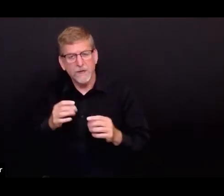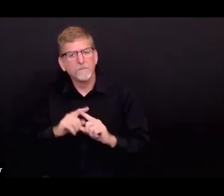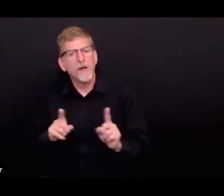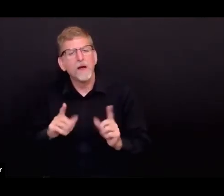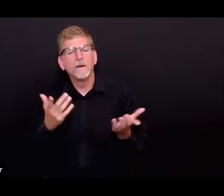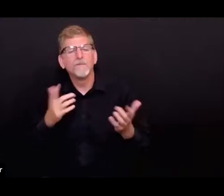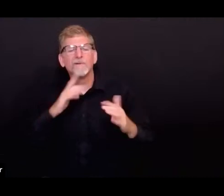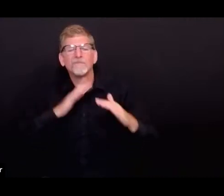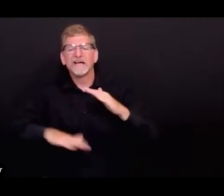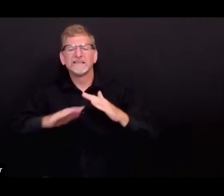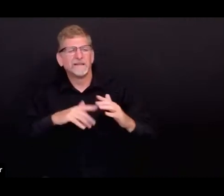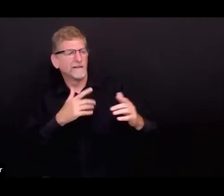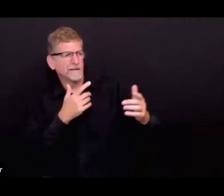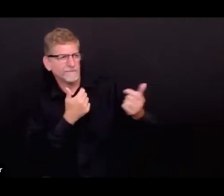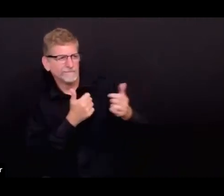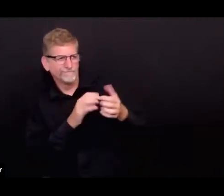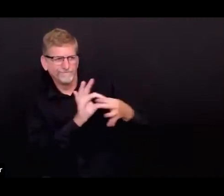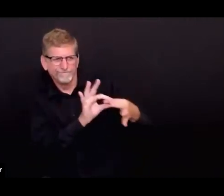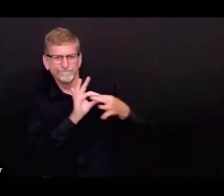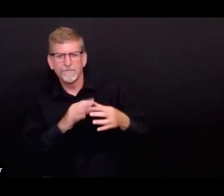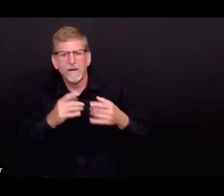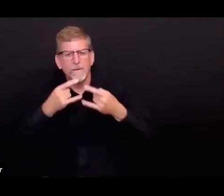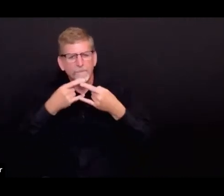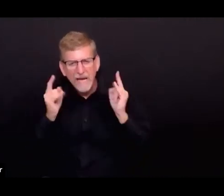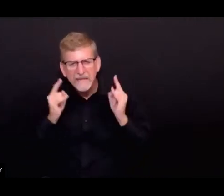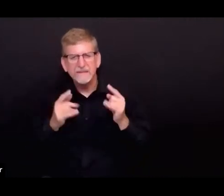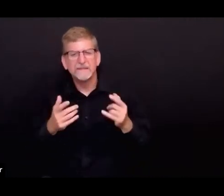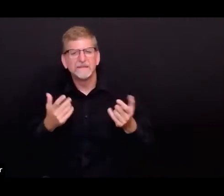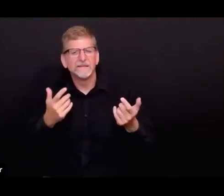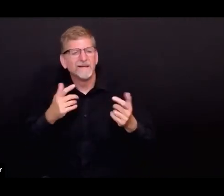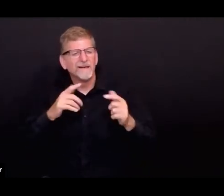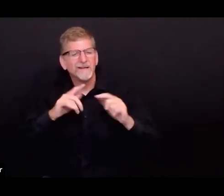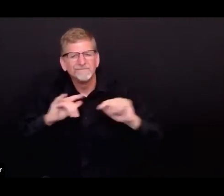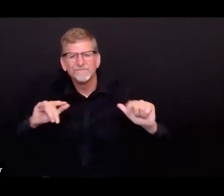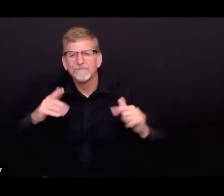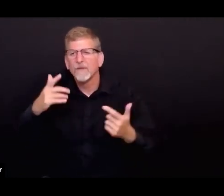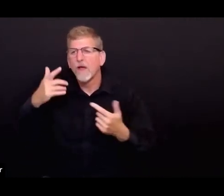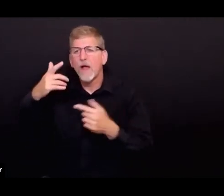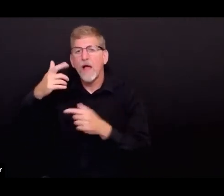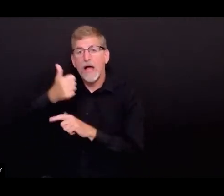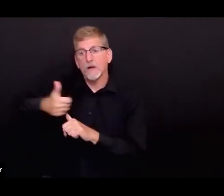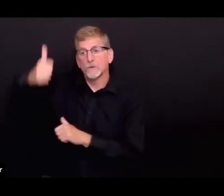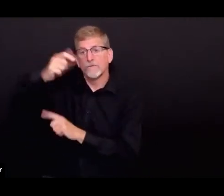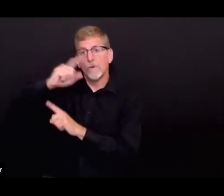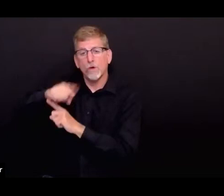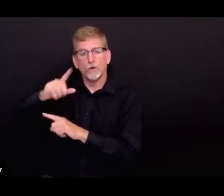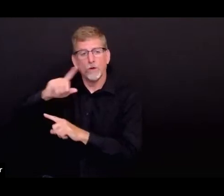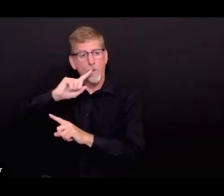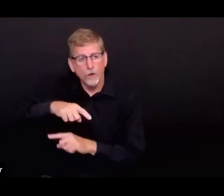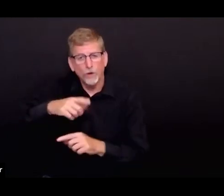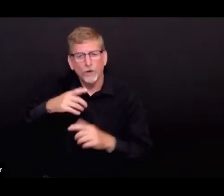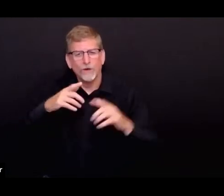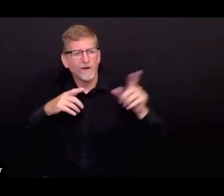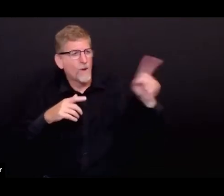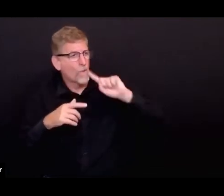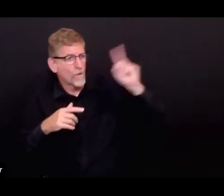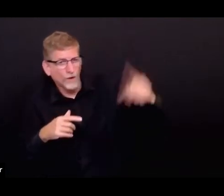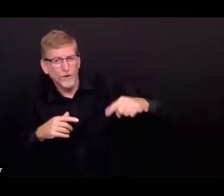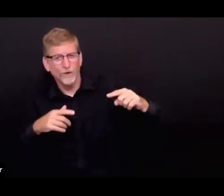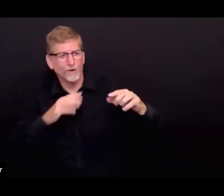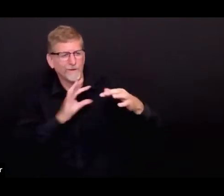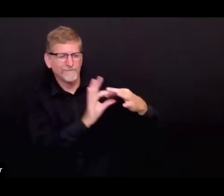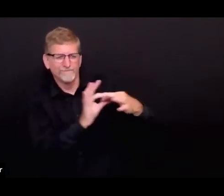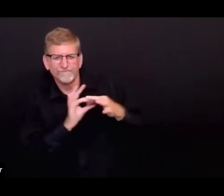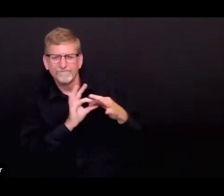somewhat of a difference. But no, we are one nation. We are not the Articles of Confederation. These are our neighbors. They are Americans.